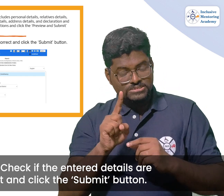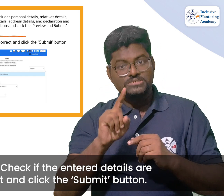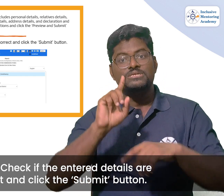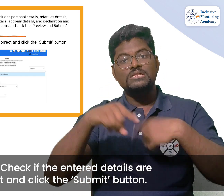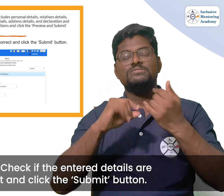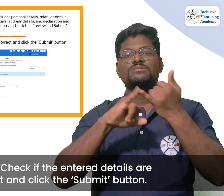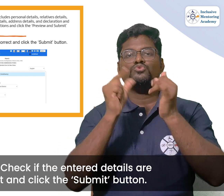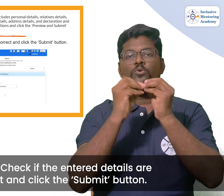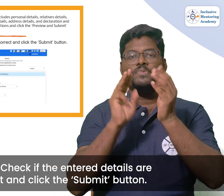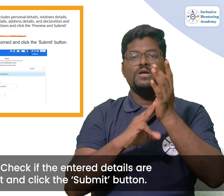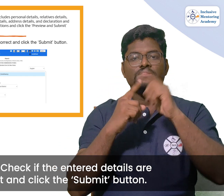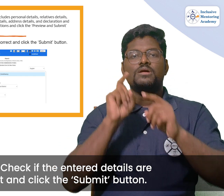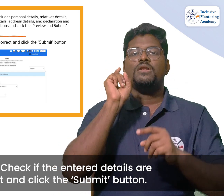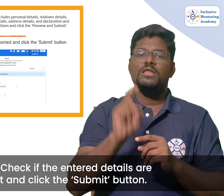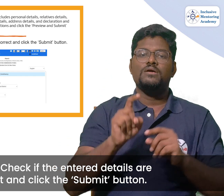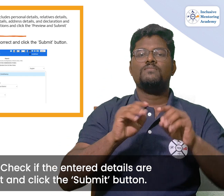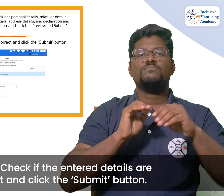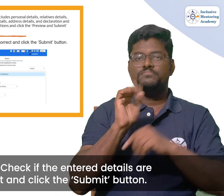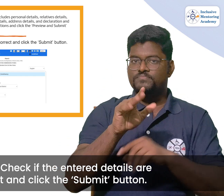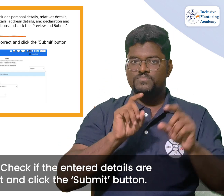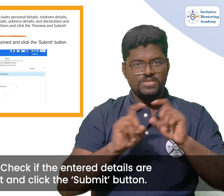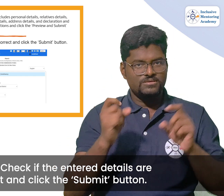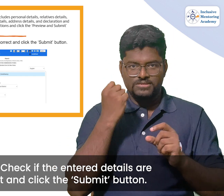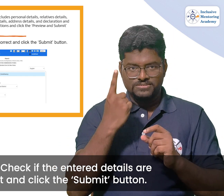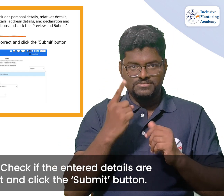correct and click the Submit button.